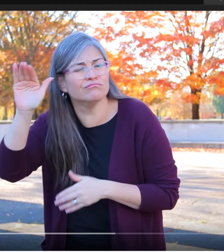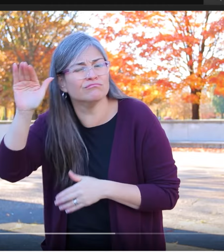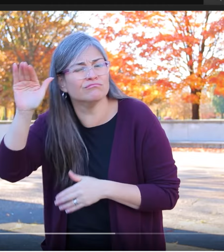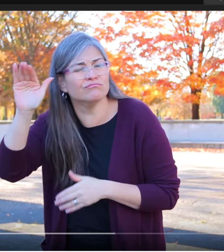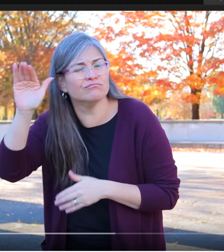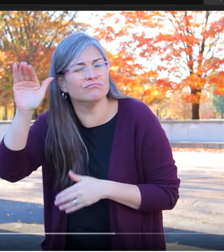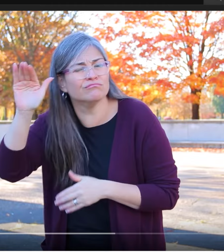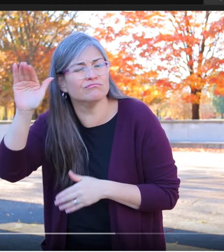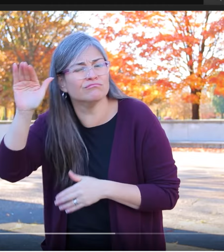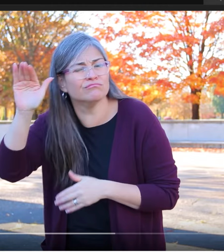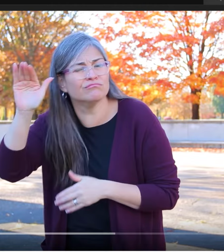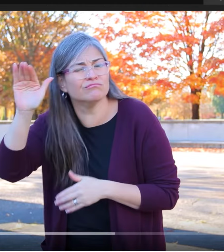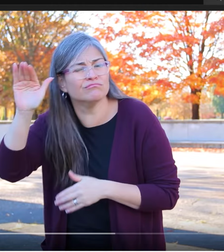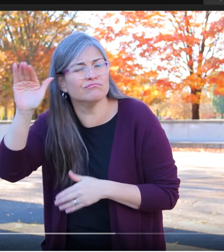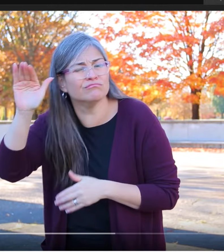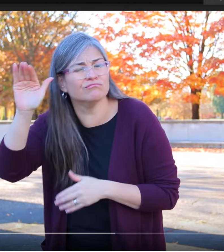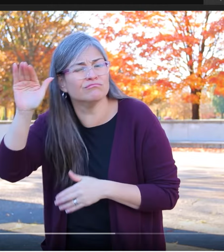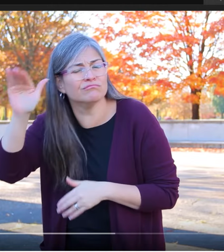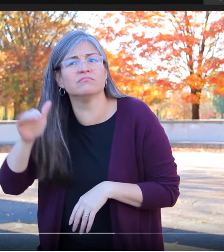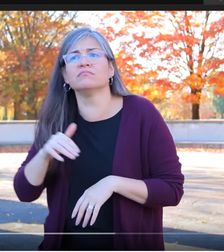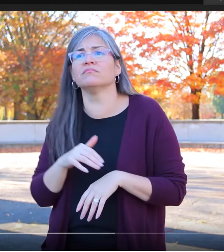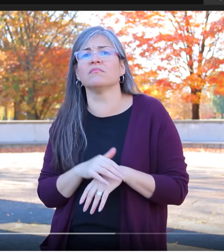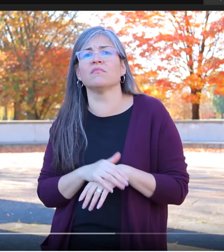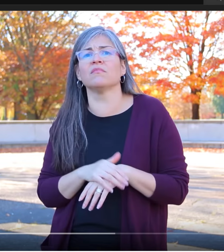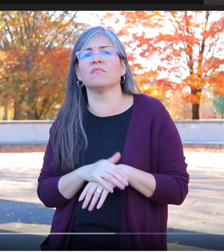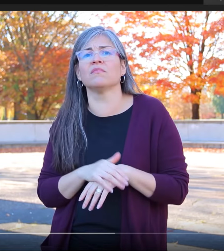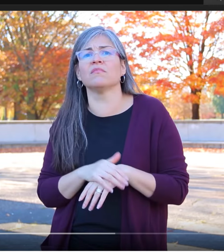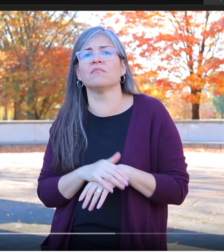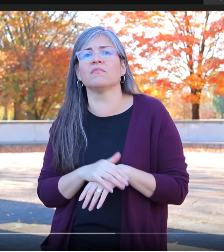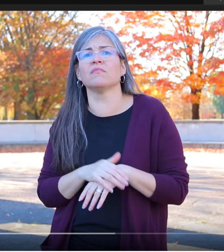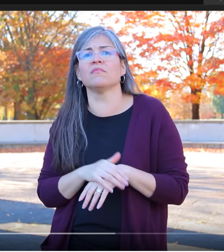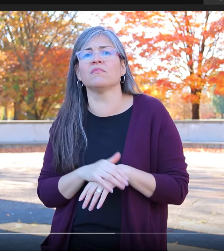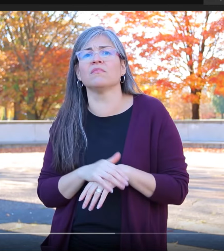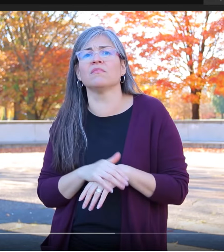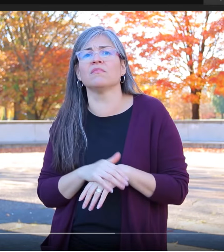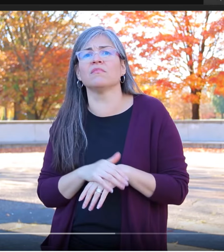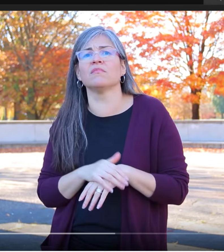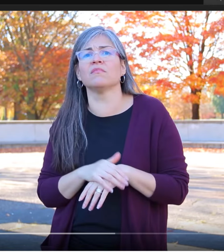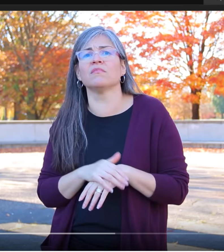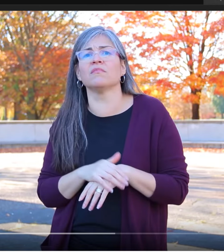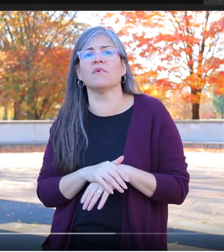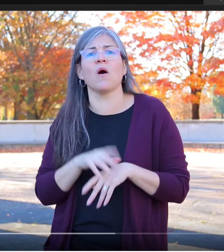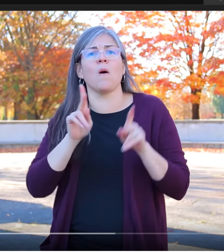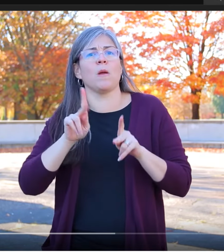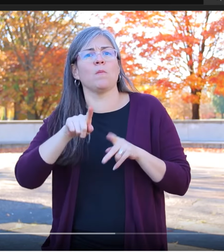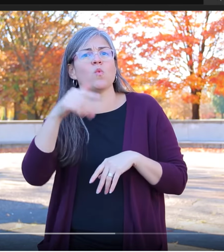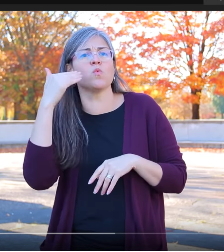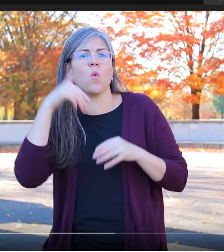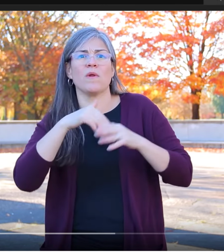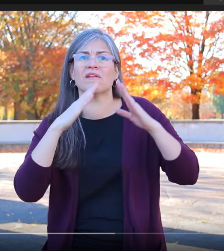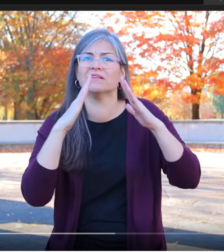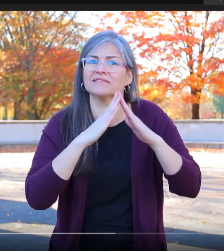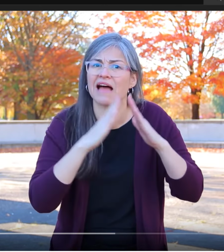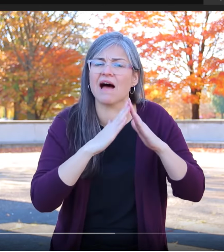employment. Contacting our senators, contacting our representatives in the government, people